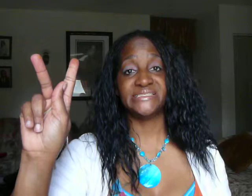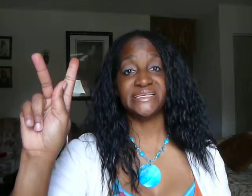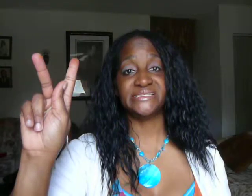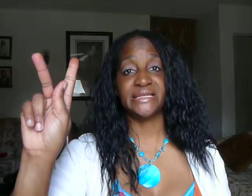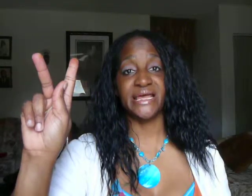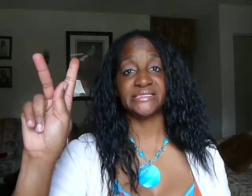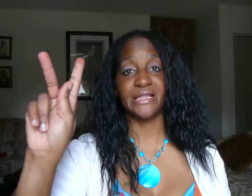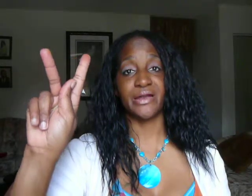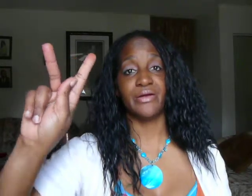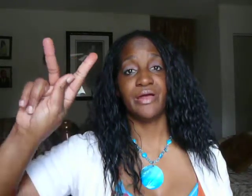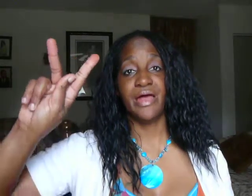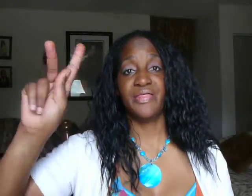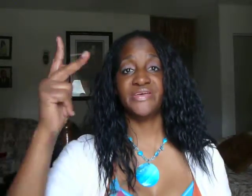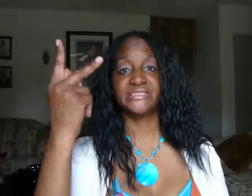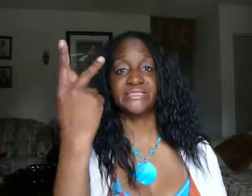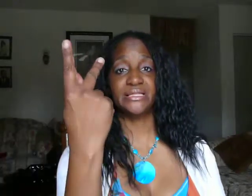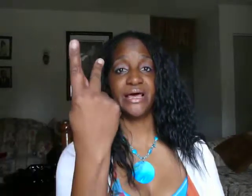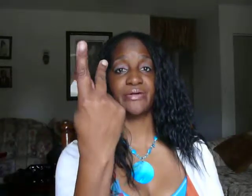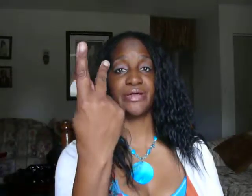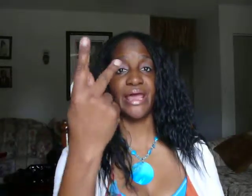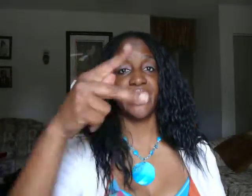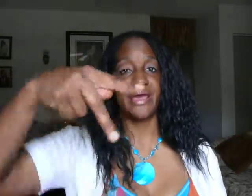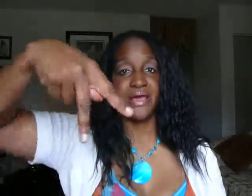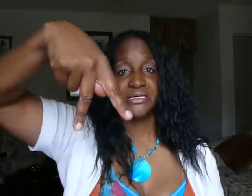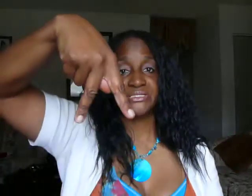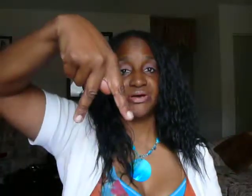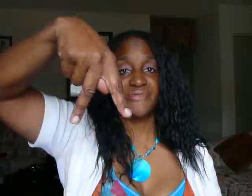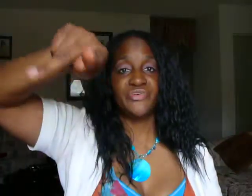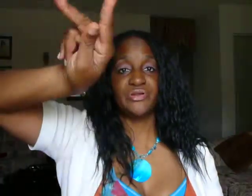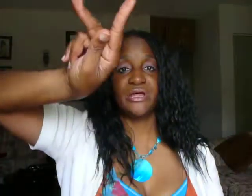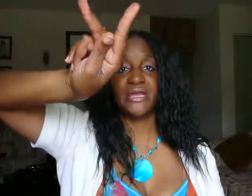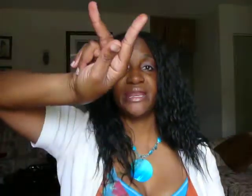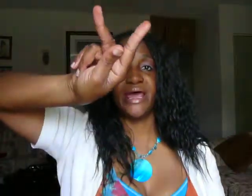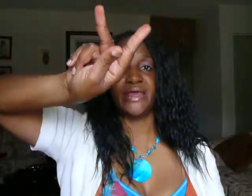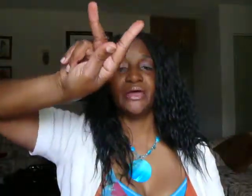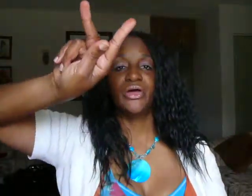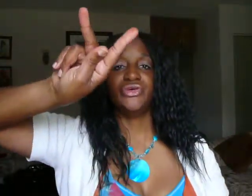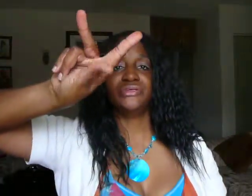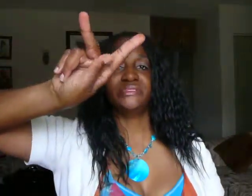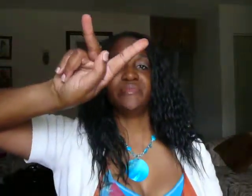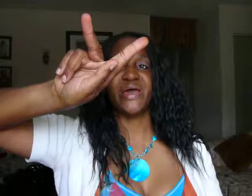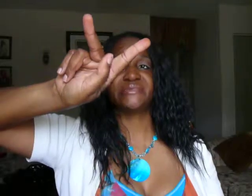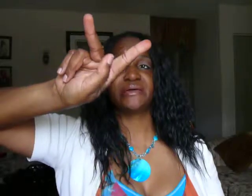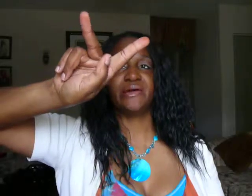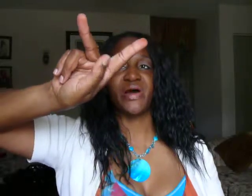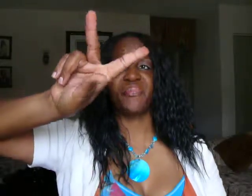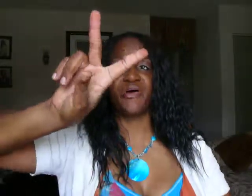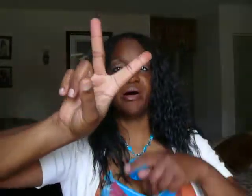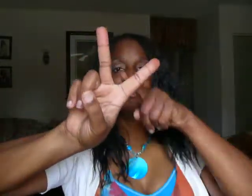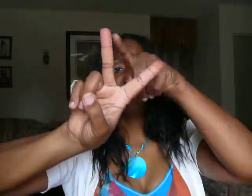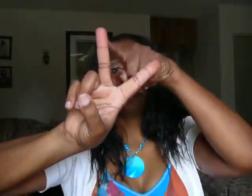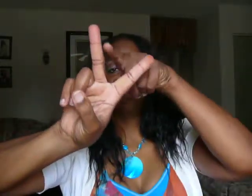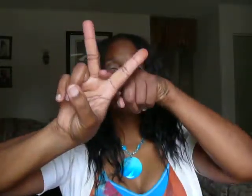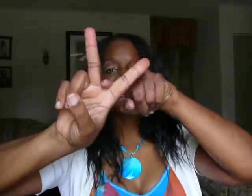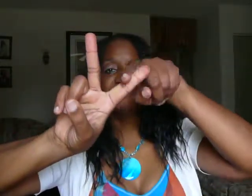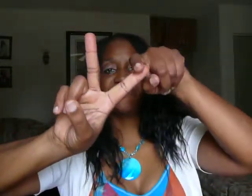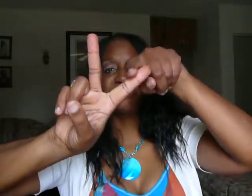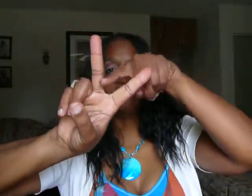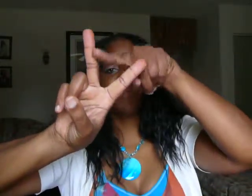is the next letter, and this is the letter K. So if you're looking at it, you see basically my thumb, this little V shape right